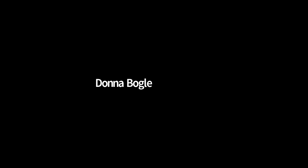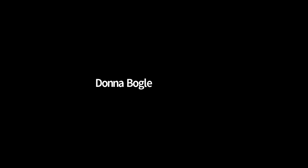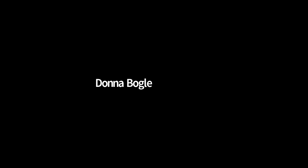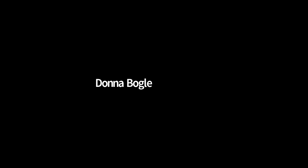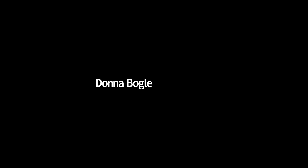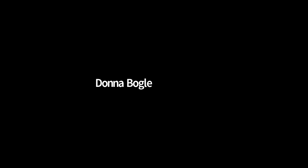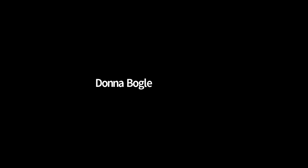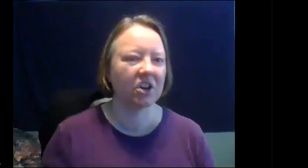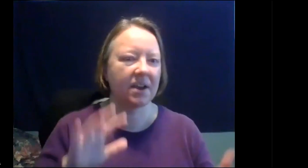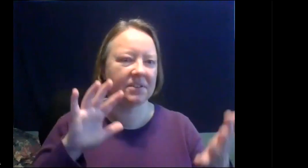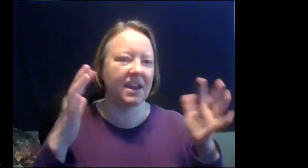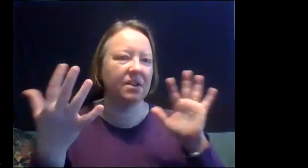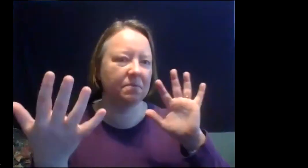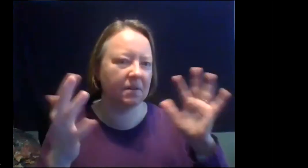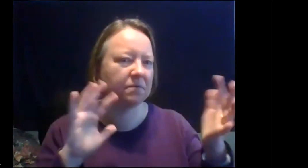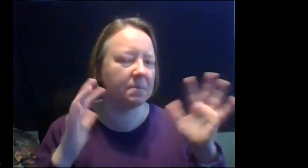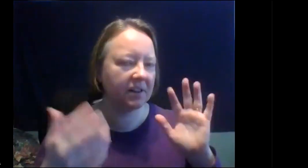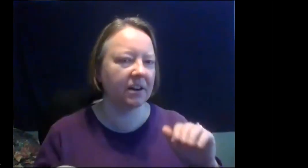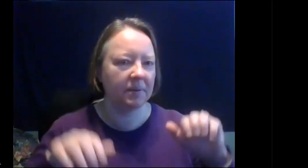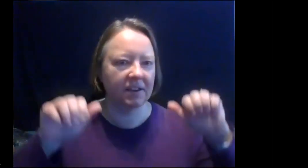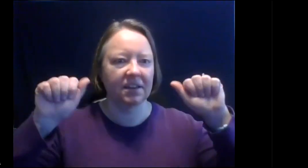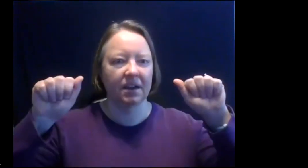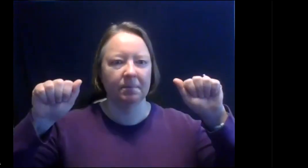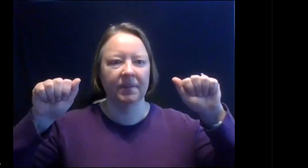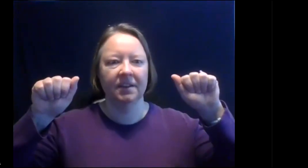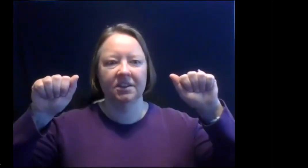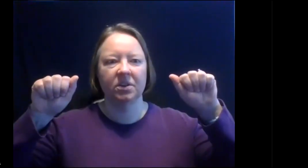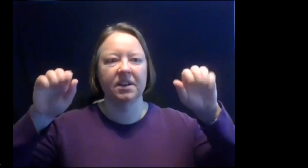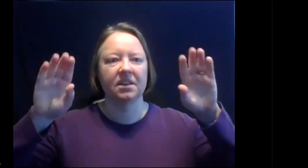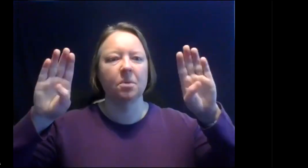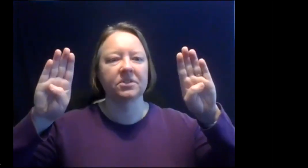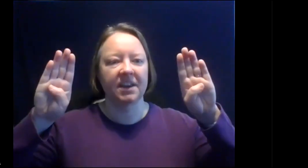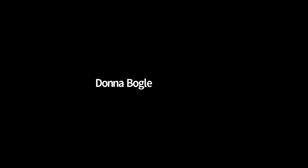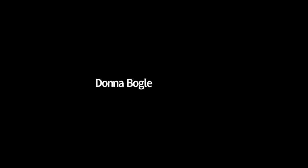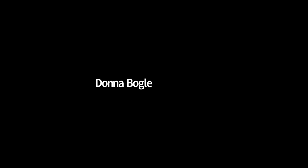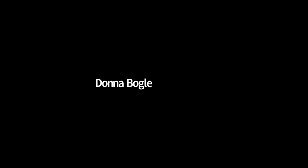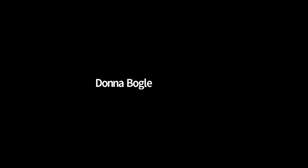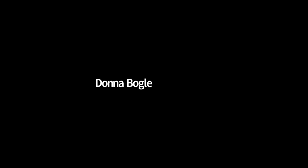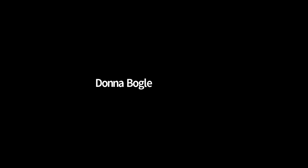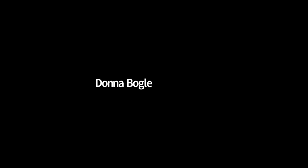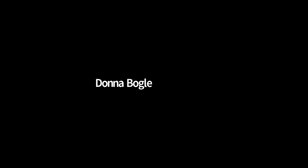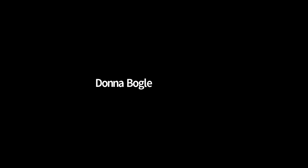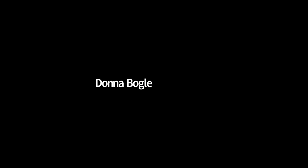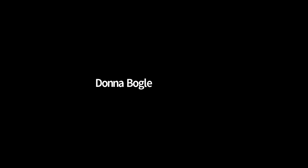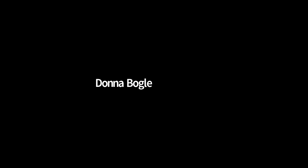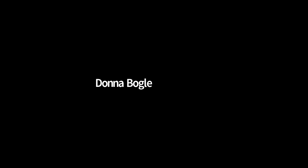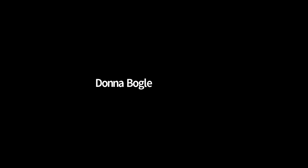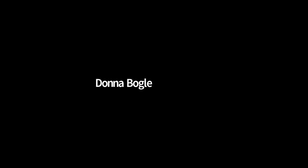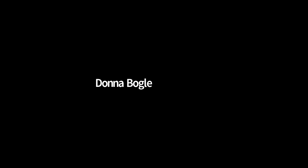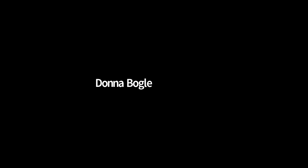shots. Yeah, so you'll have to kind of flip it a little bit. Almost like it's a mirror image as I'm spelling the